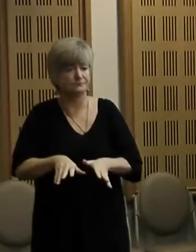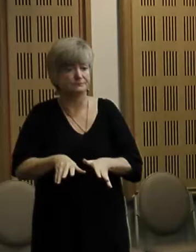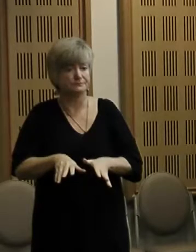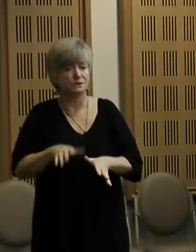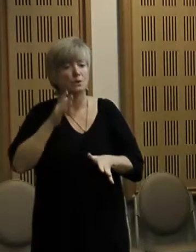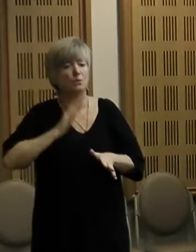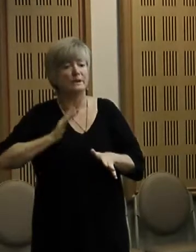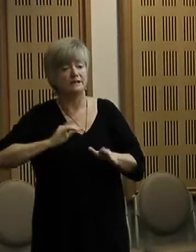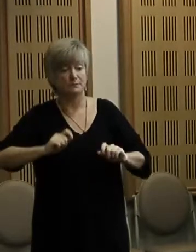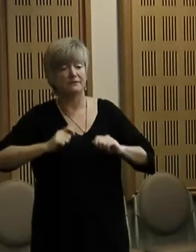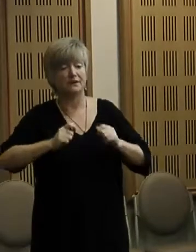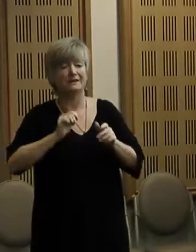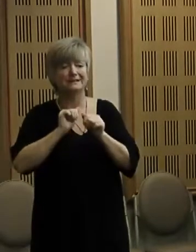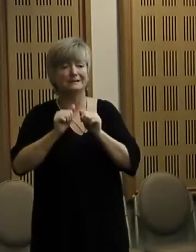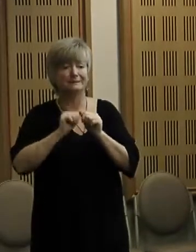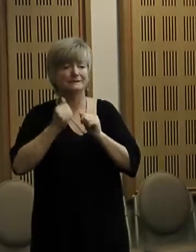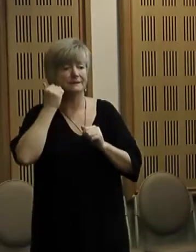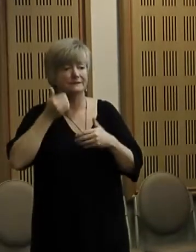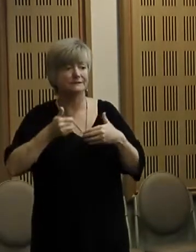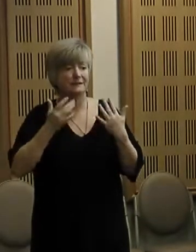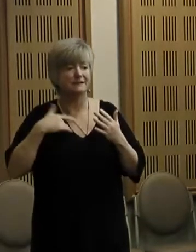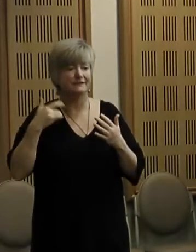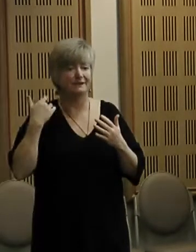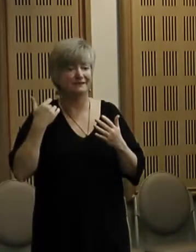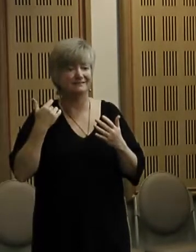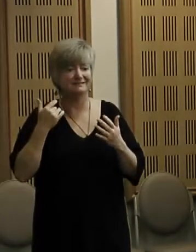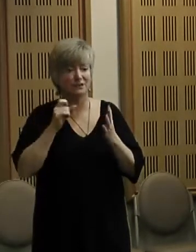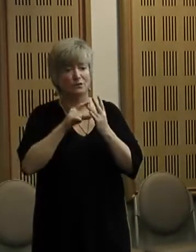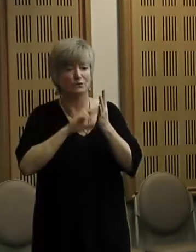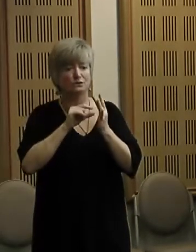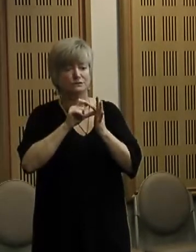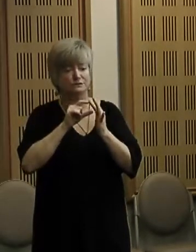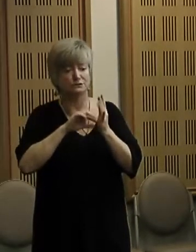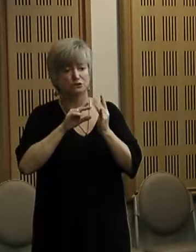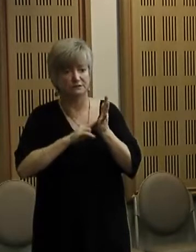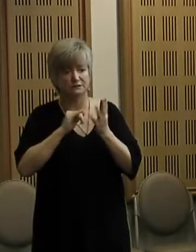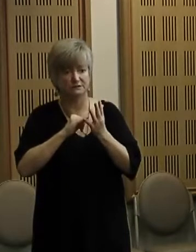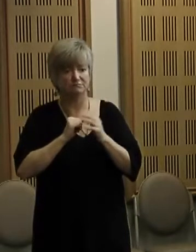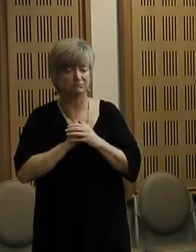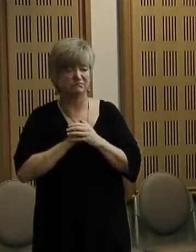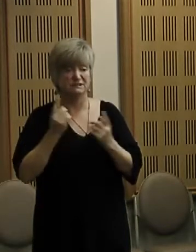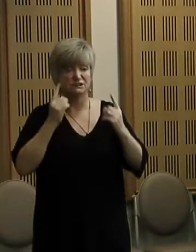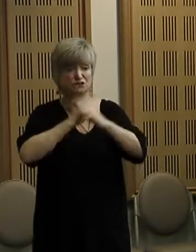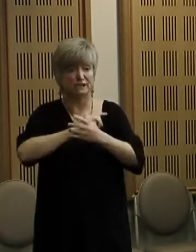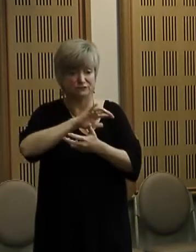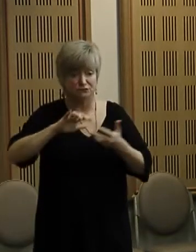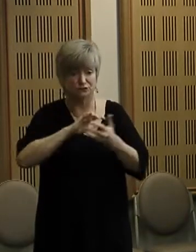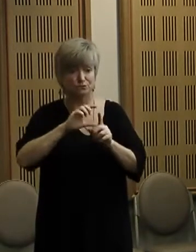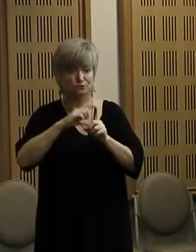to provide better daily living conditions for people with a disability, and we've also got to change the social and cultural and